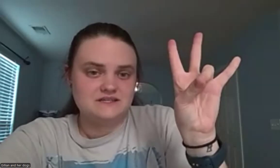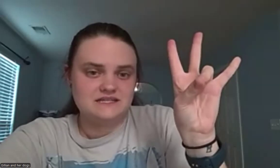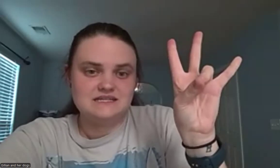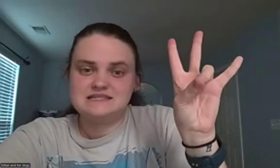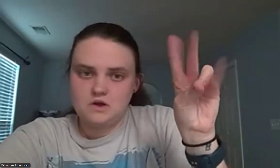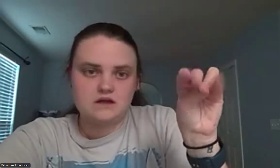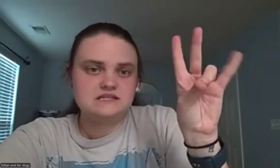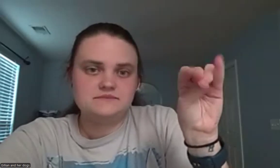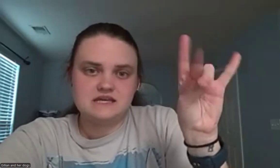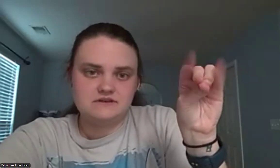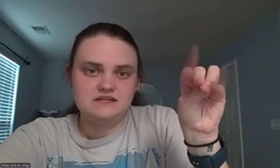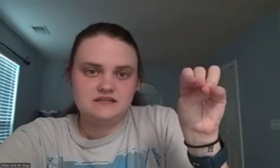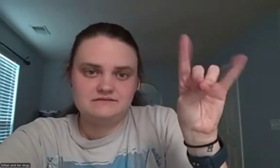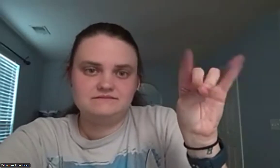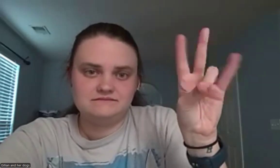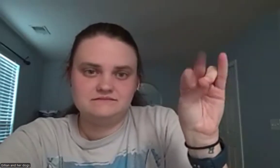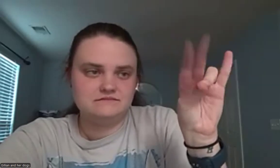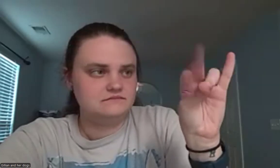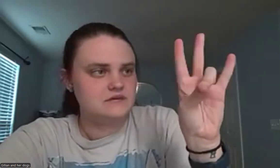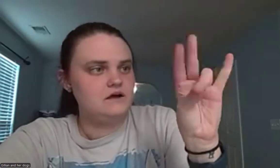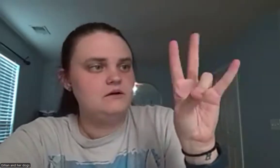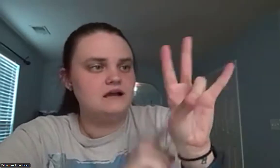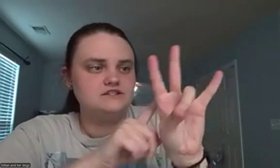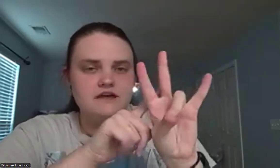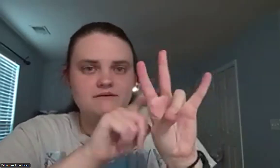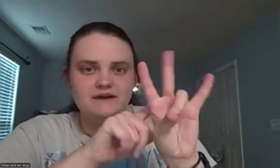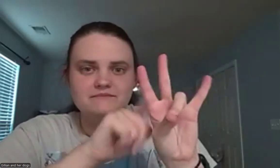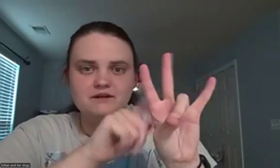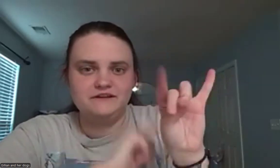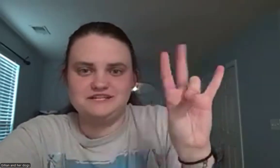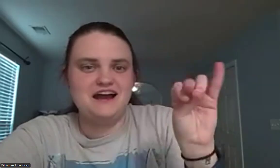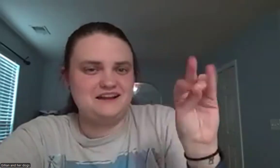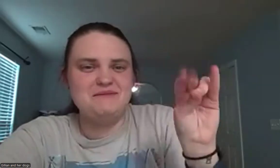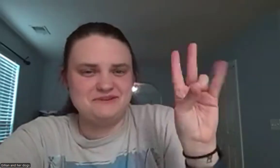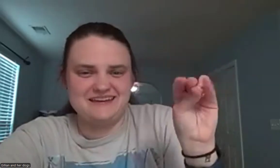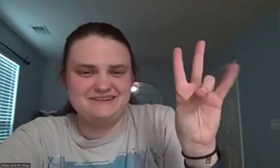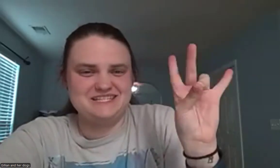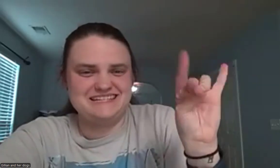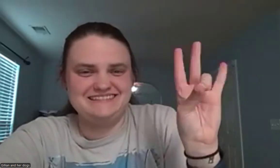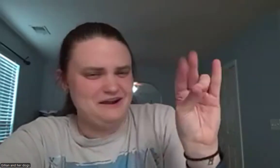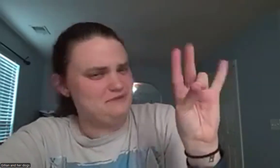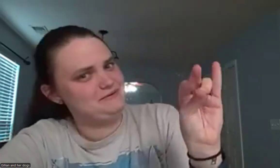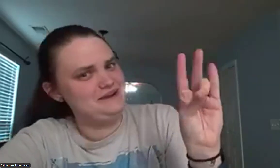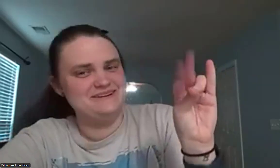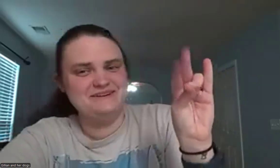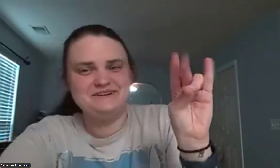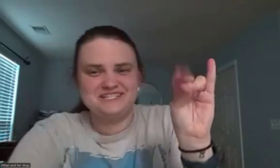70, same concept, 70. Hello, I saw that. My middle finger did not come up with it. It just stayed there. I was like, wait a minute, what just